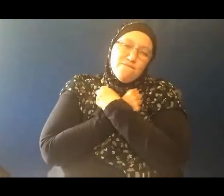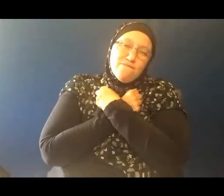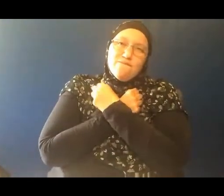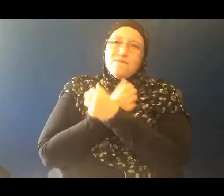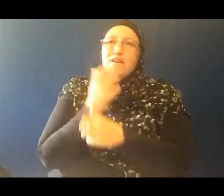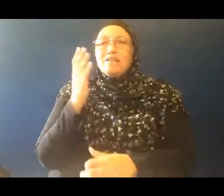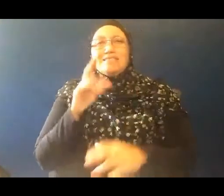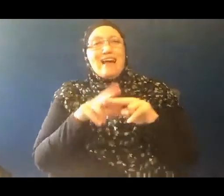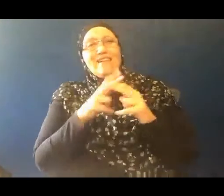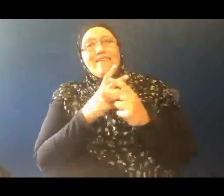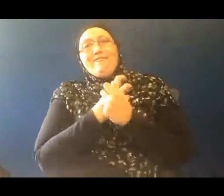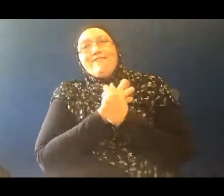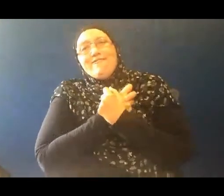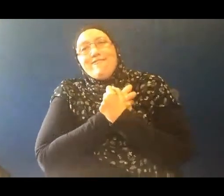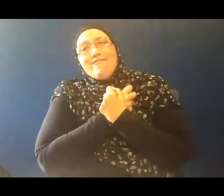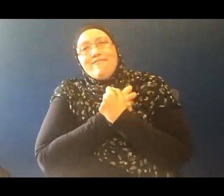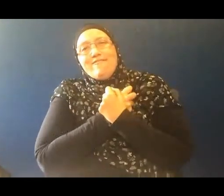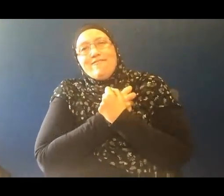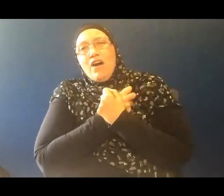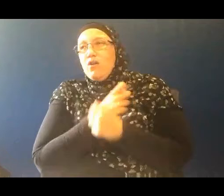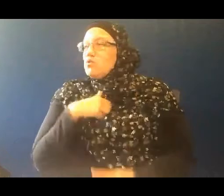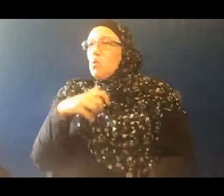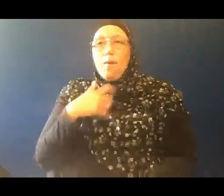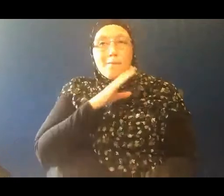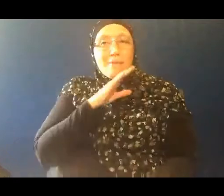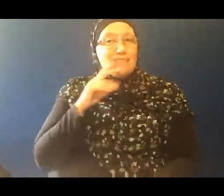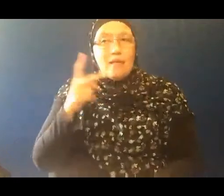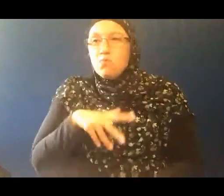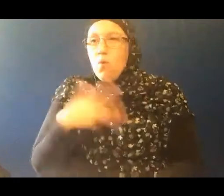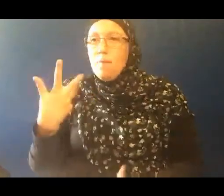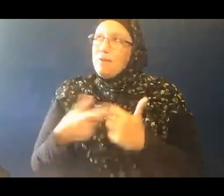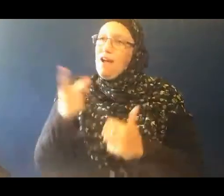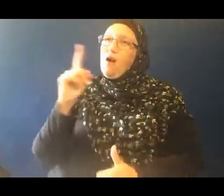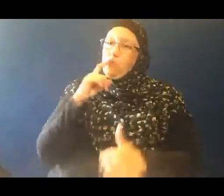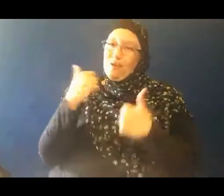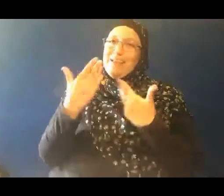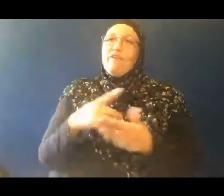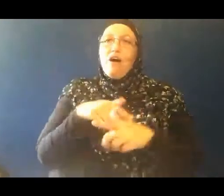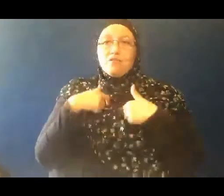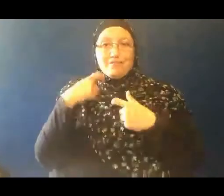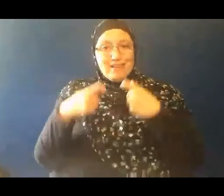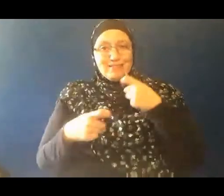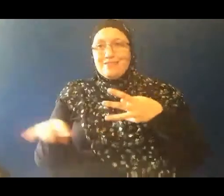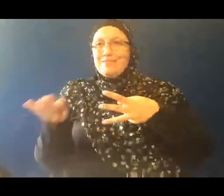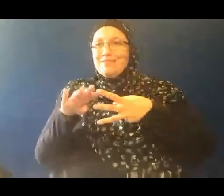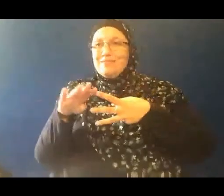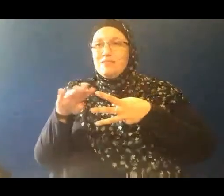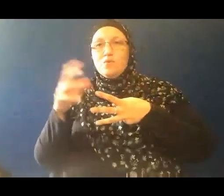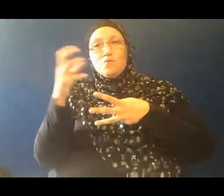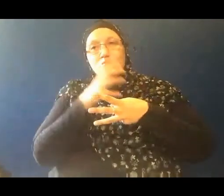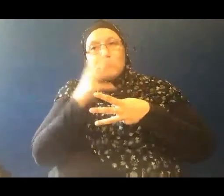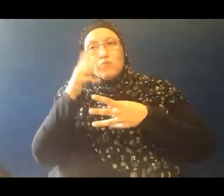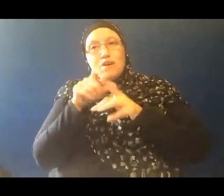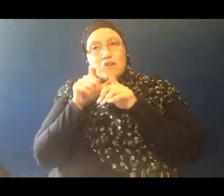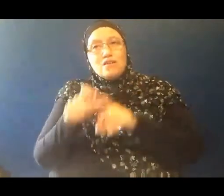But it's, again, inevitable. Okay? And more challenging than that is that as difficult as it